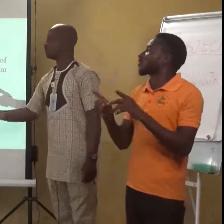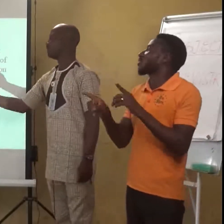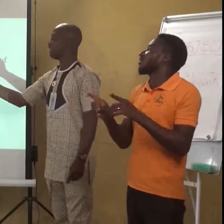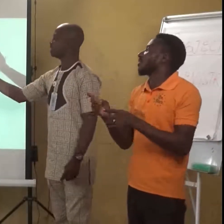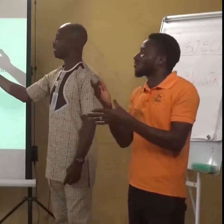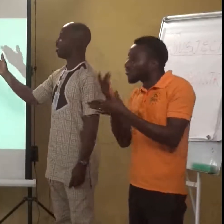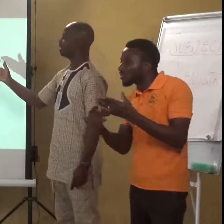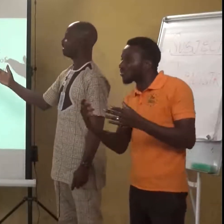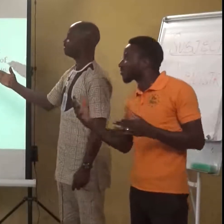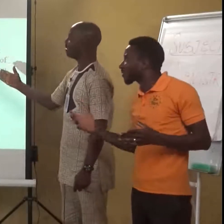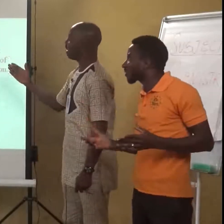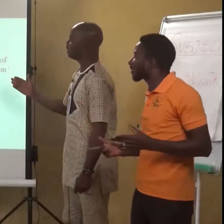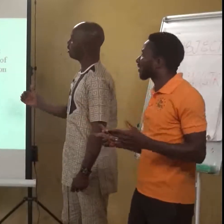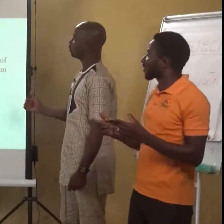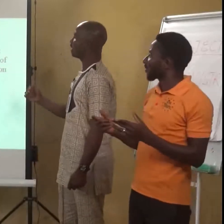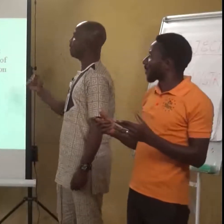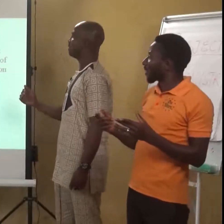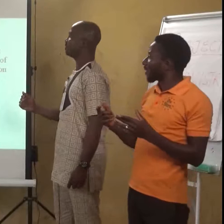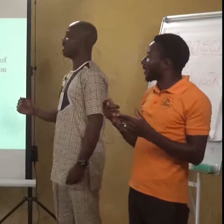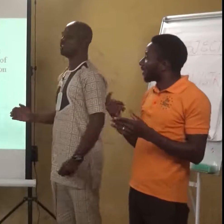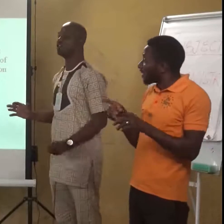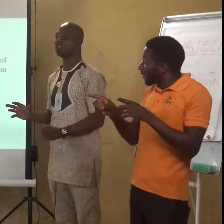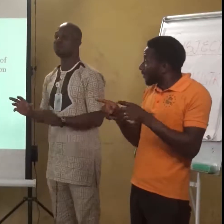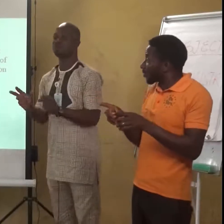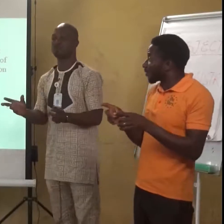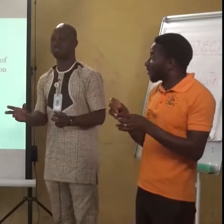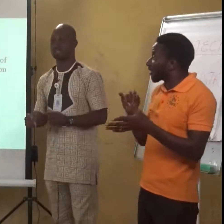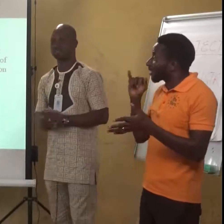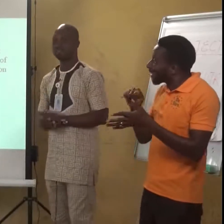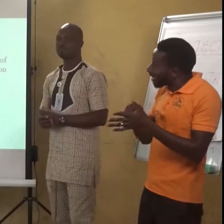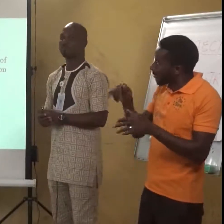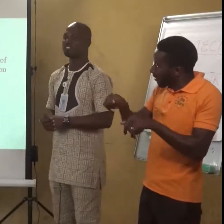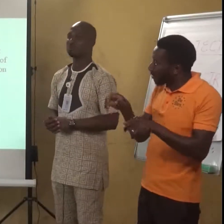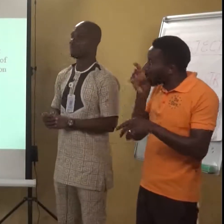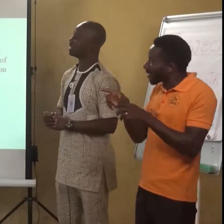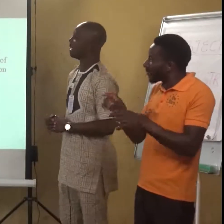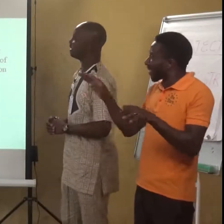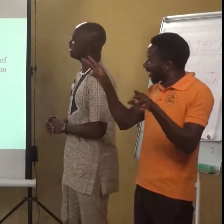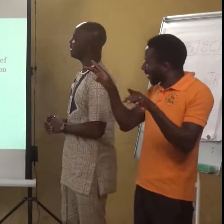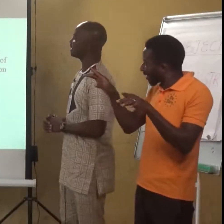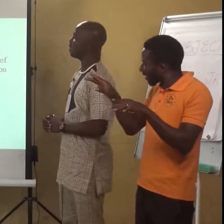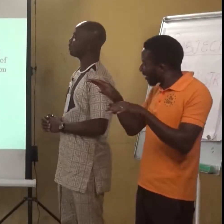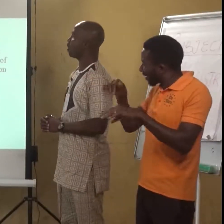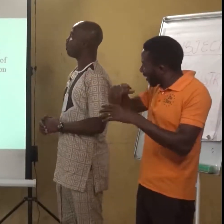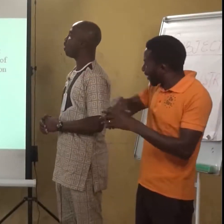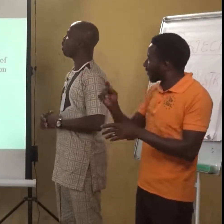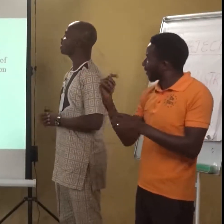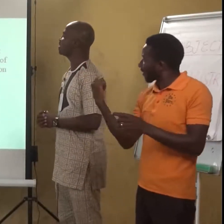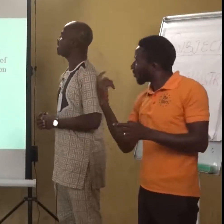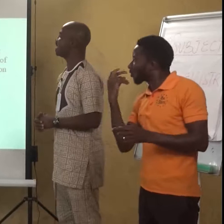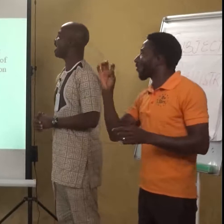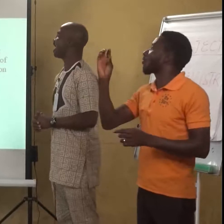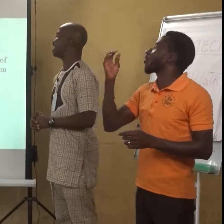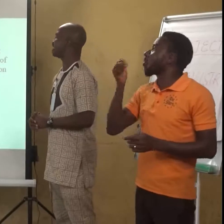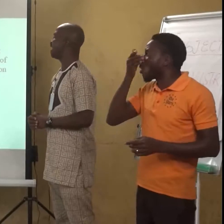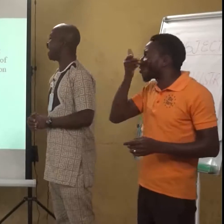that oxidation and reduction can be defined using parameters. The first parameter is in terms of